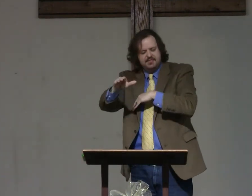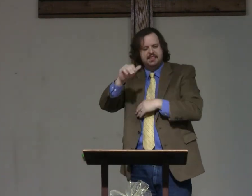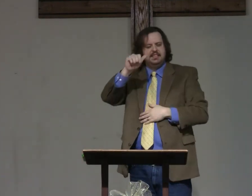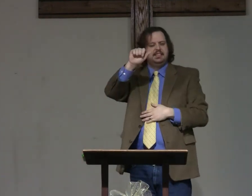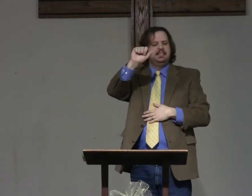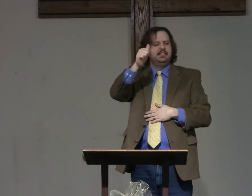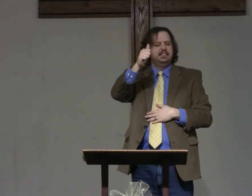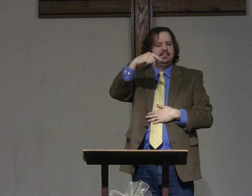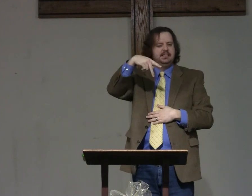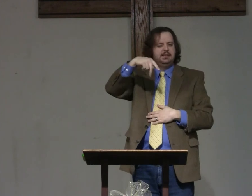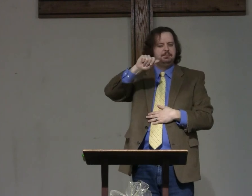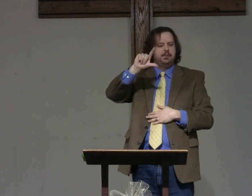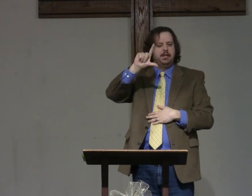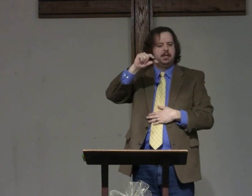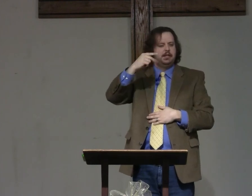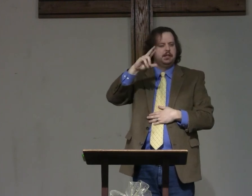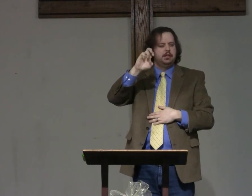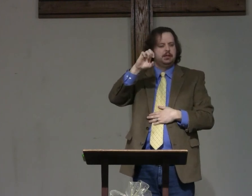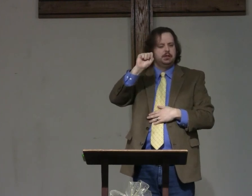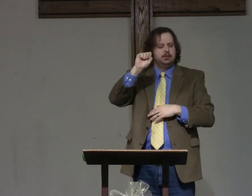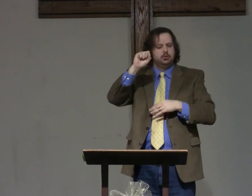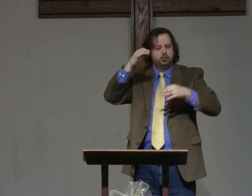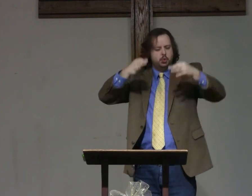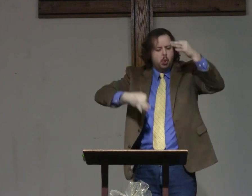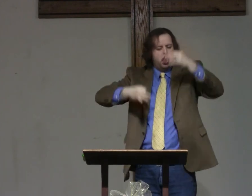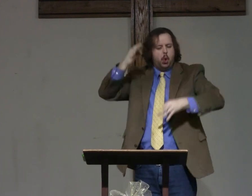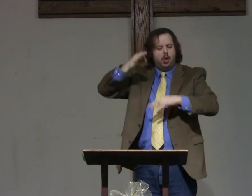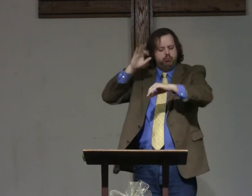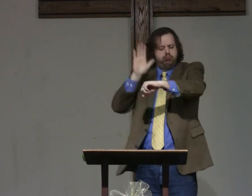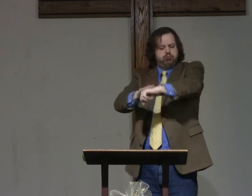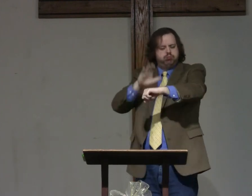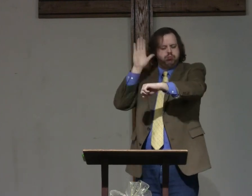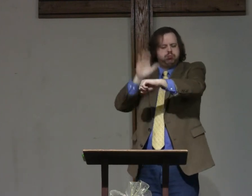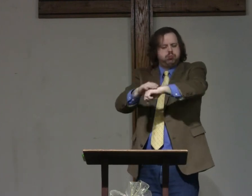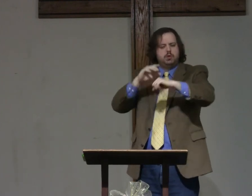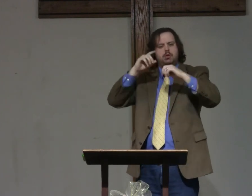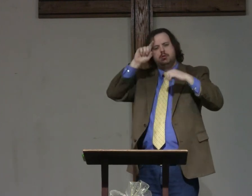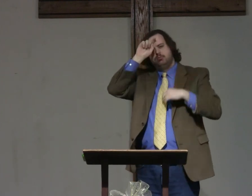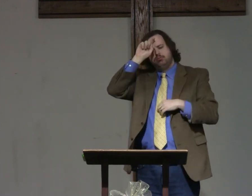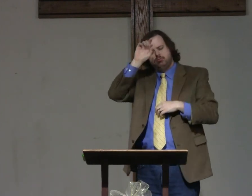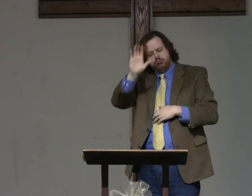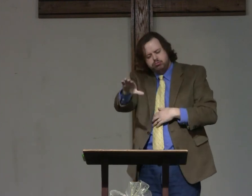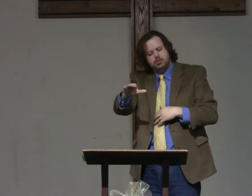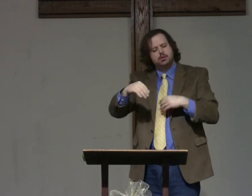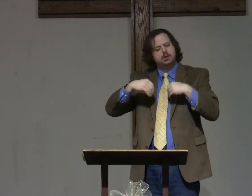freedom. God sent 10 plagues or judgments on Egypt.